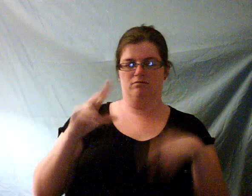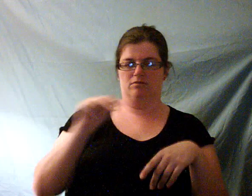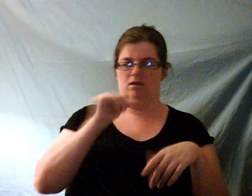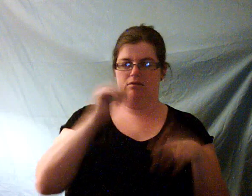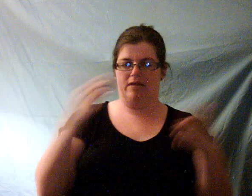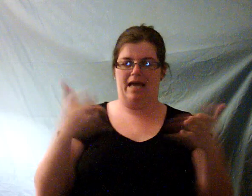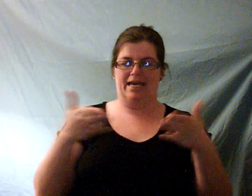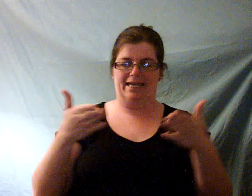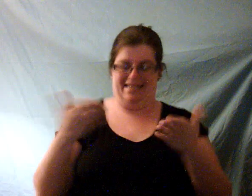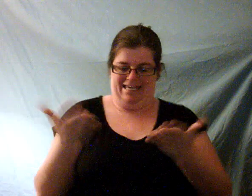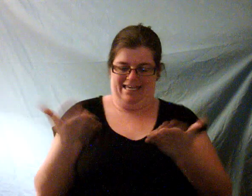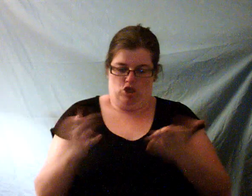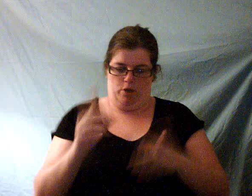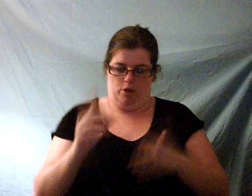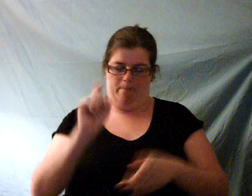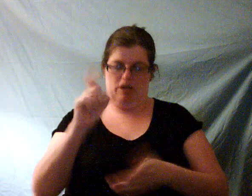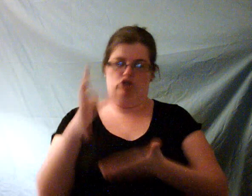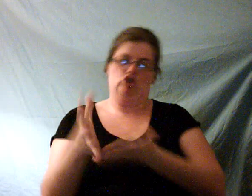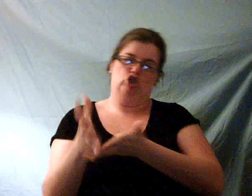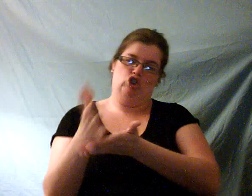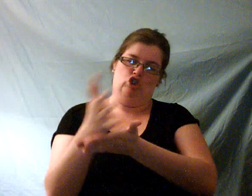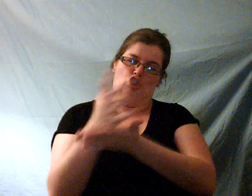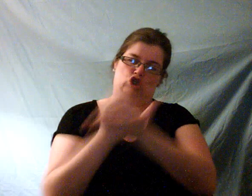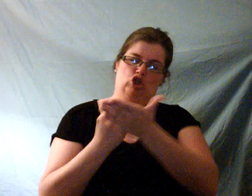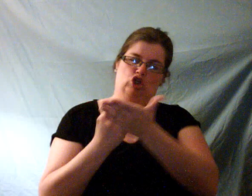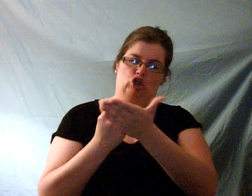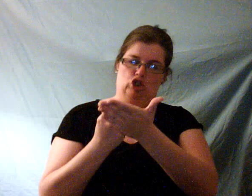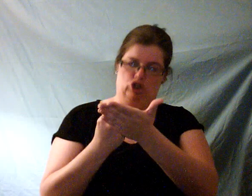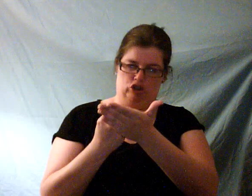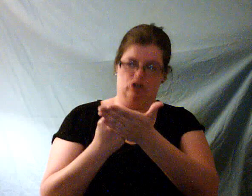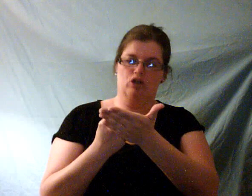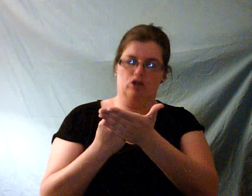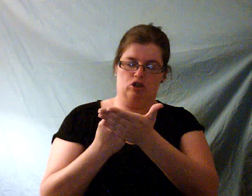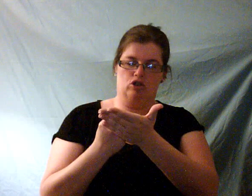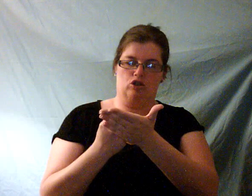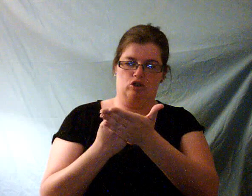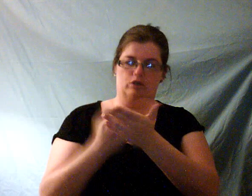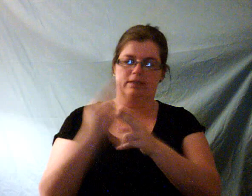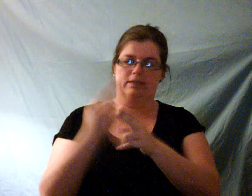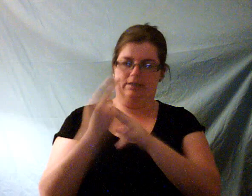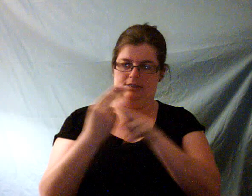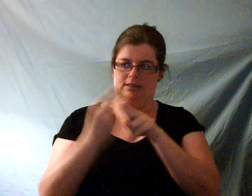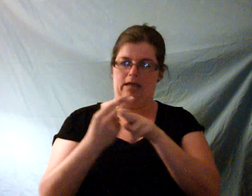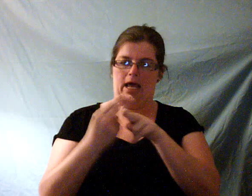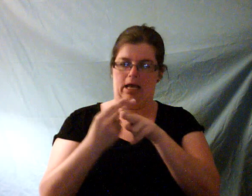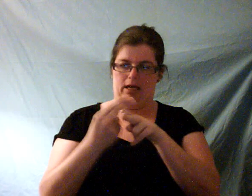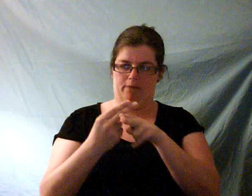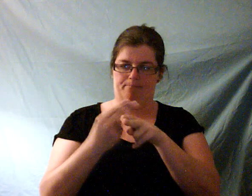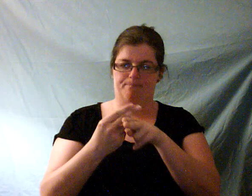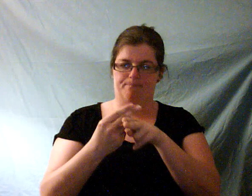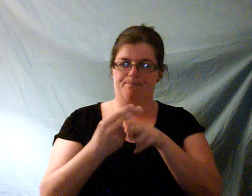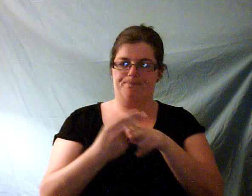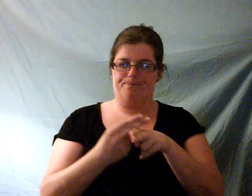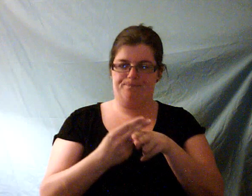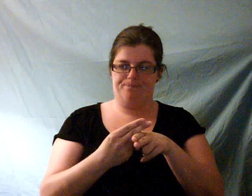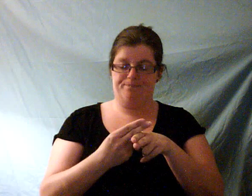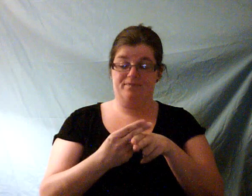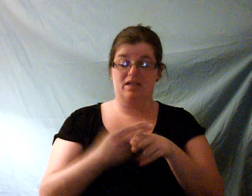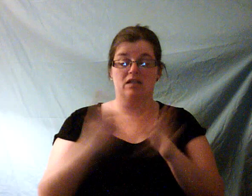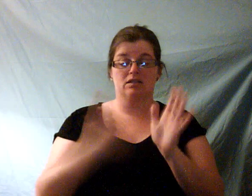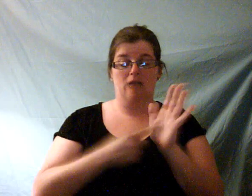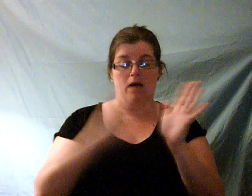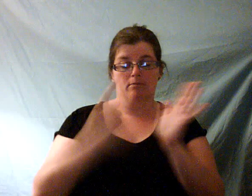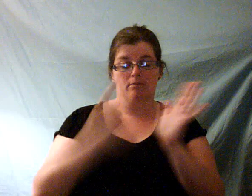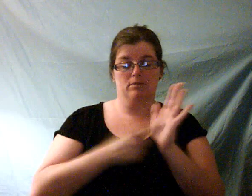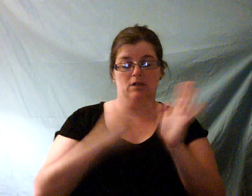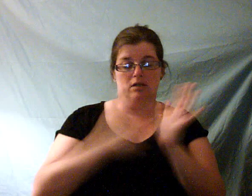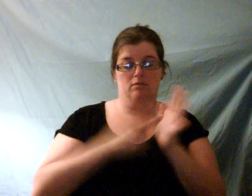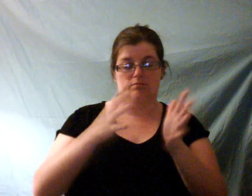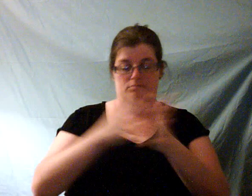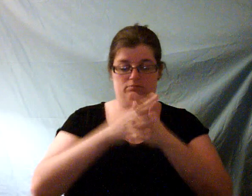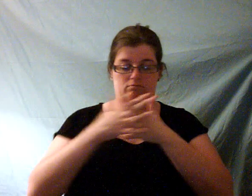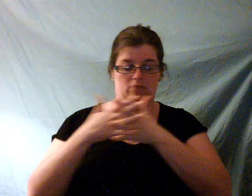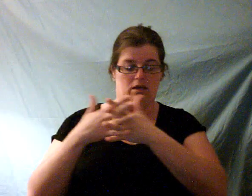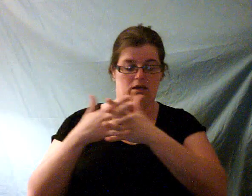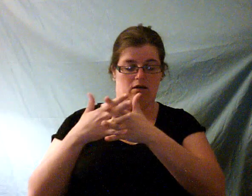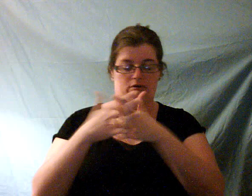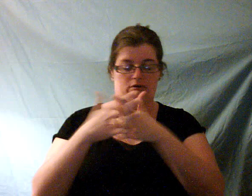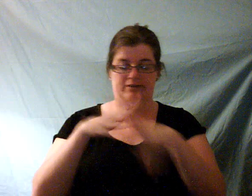earn your own recognition. And in fact, sometimes Americans find living in the shadow of a very famous person